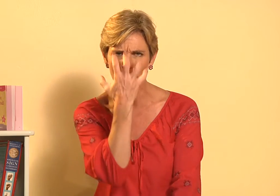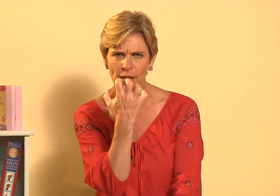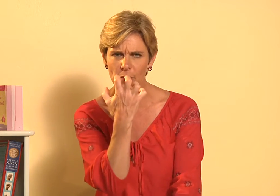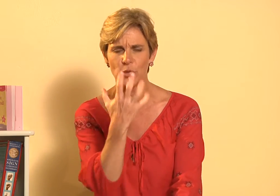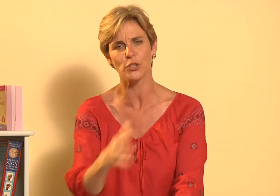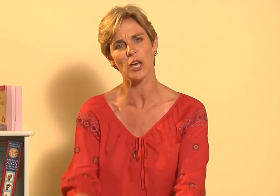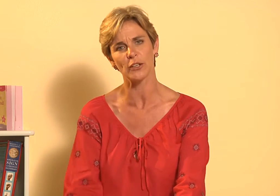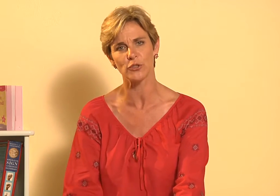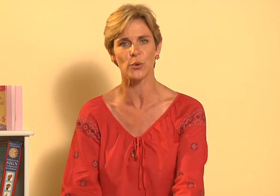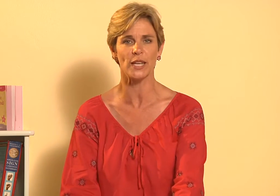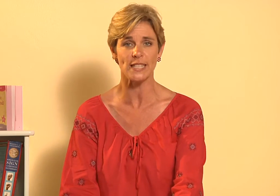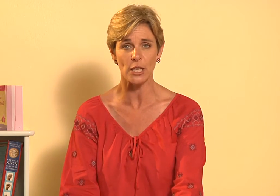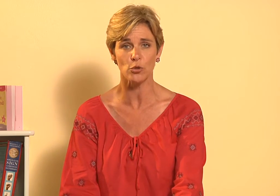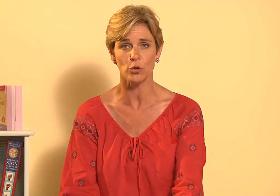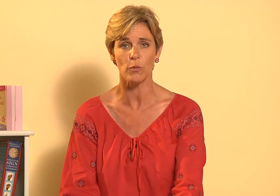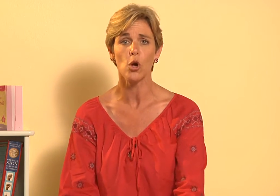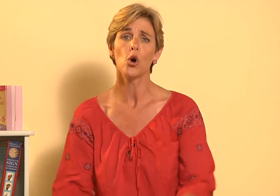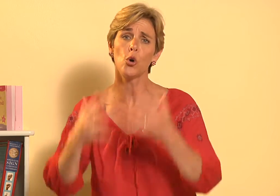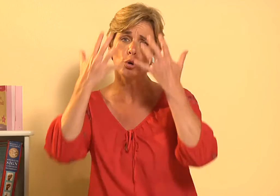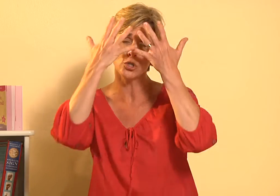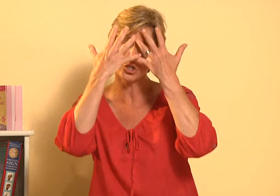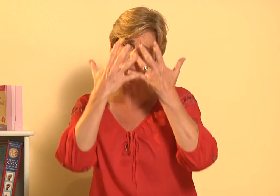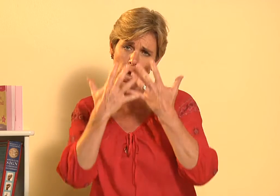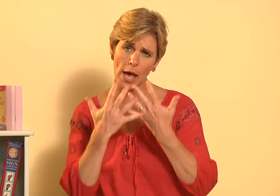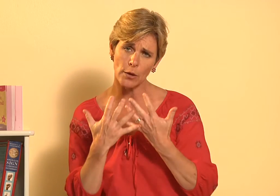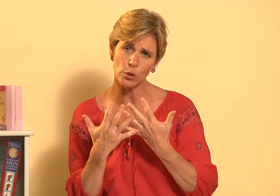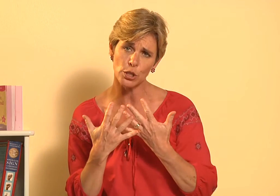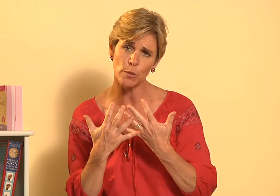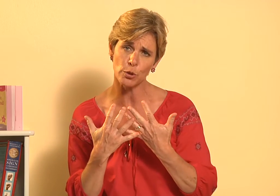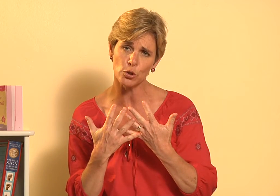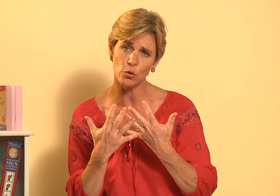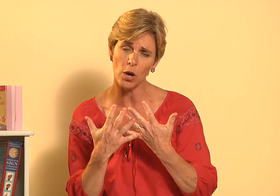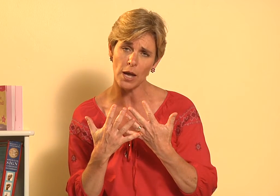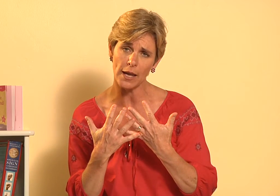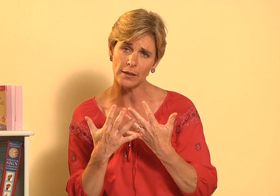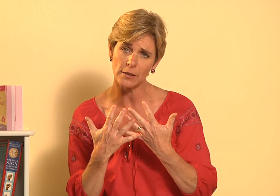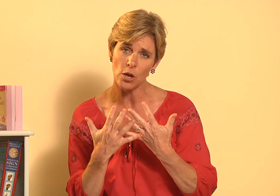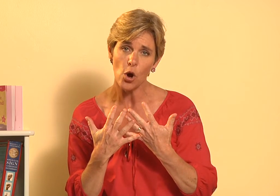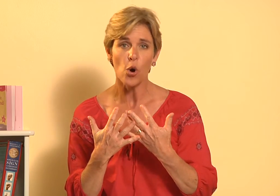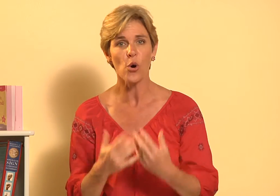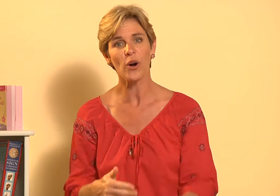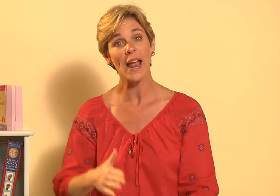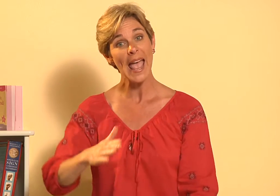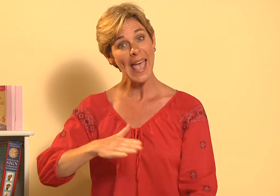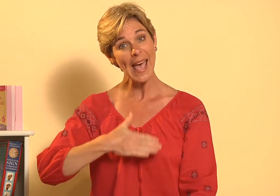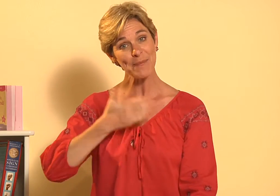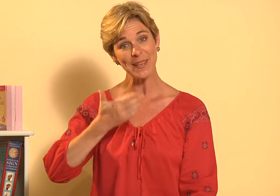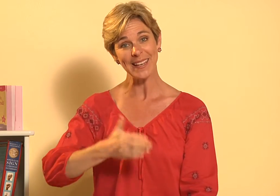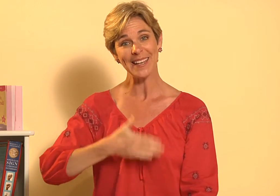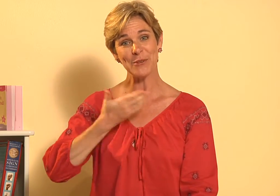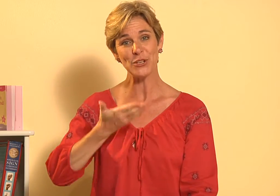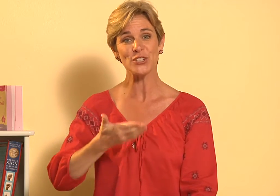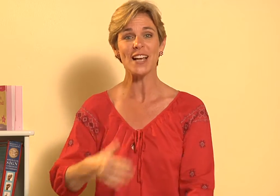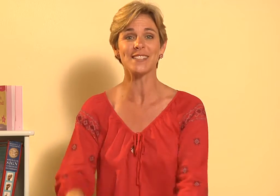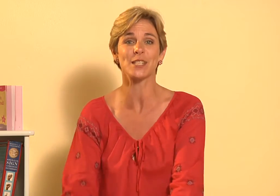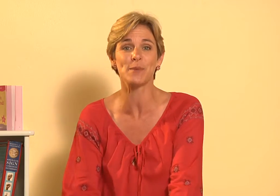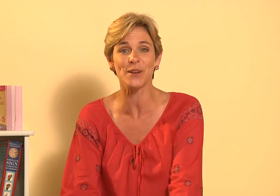angry when your toddler's throwing a tantrum, or sad when someone's crying, or happy when your child's